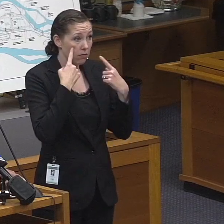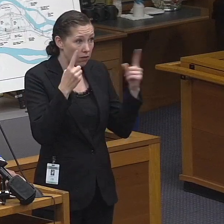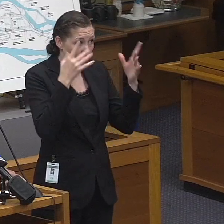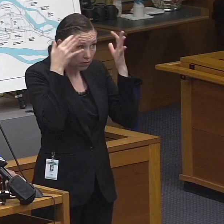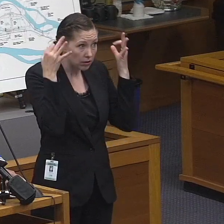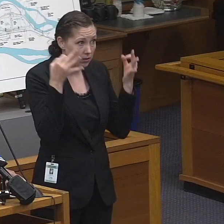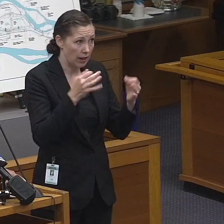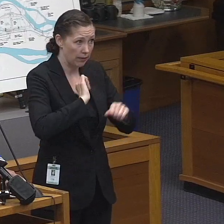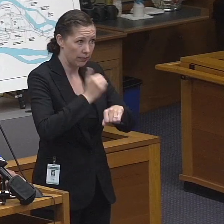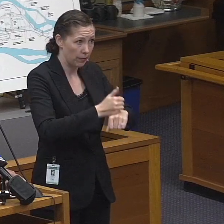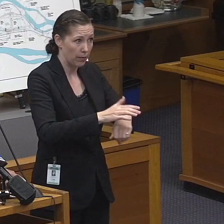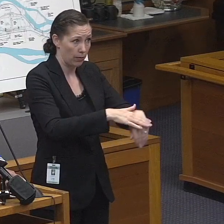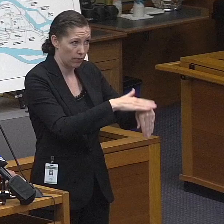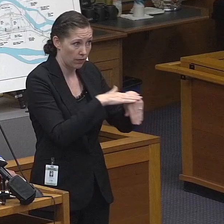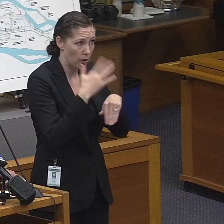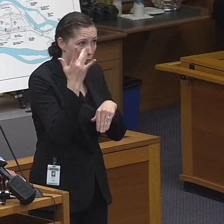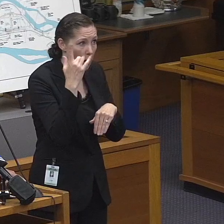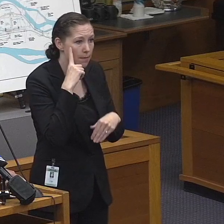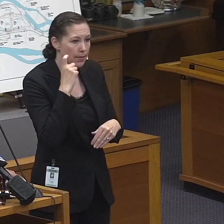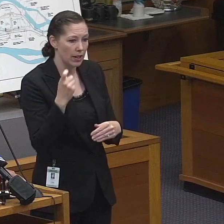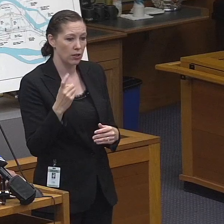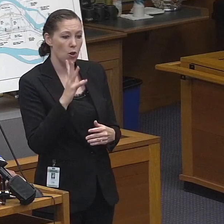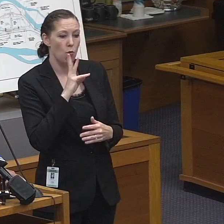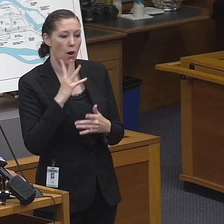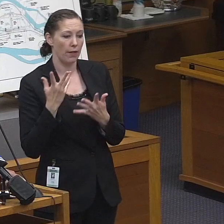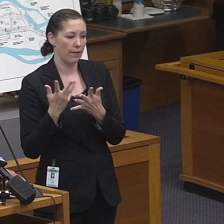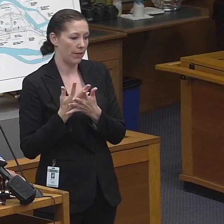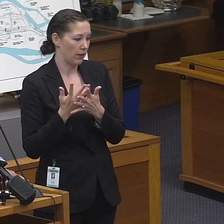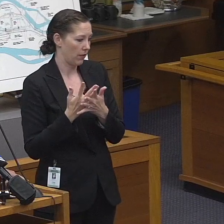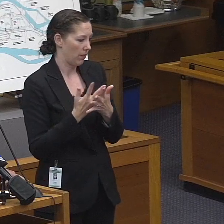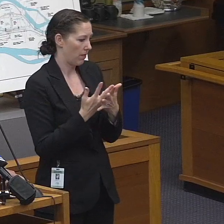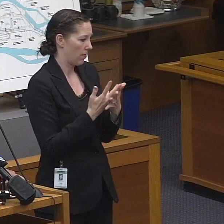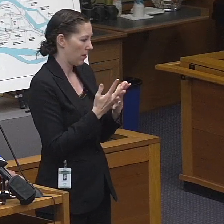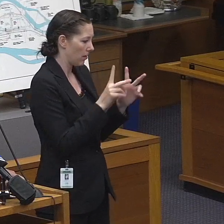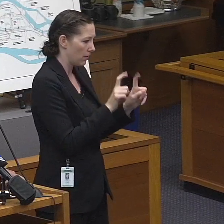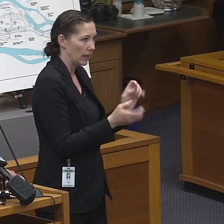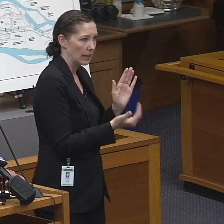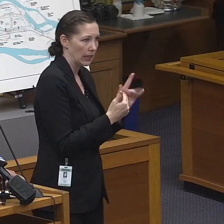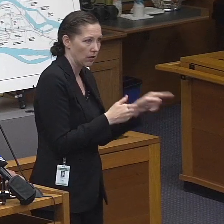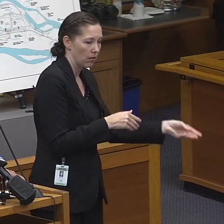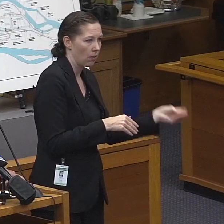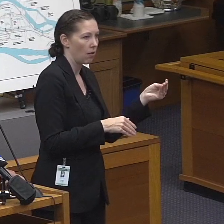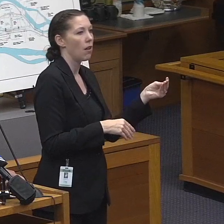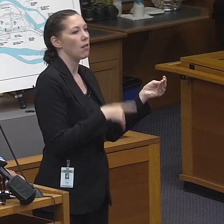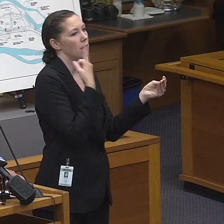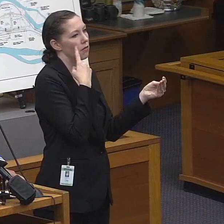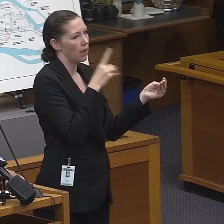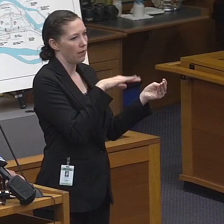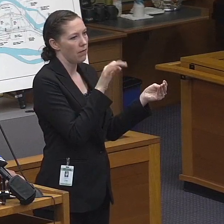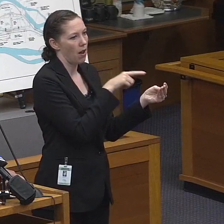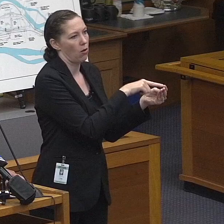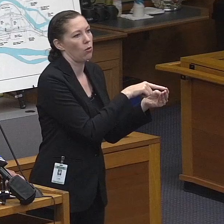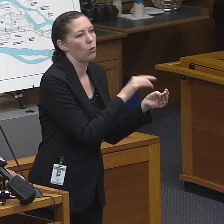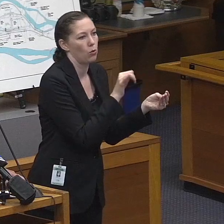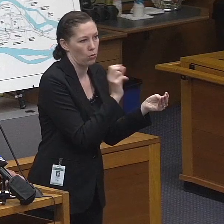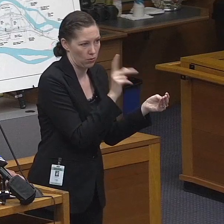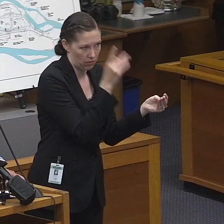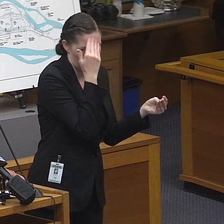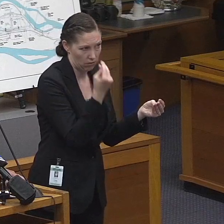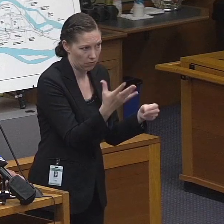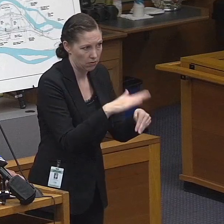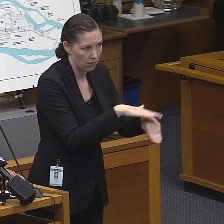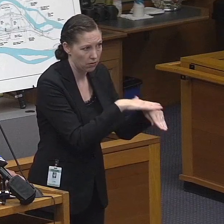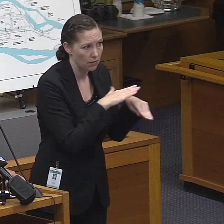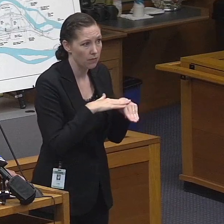water. As for other things, I do not believe we're testing for anything else. Again, we're not seeing anything else in